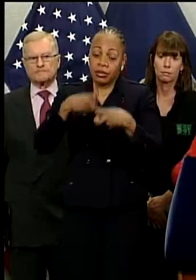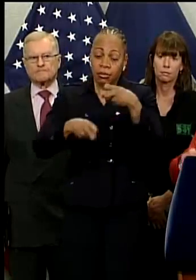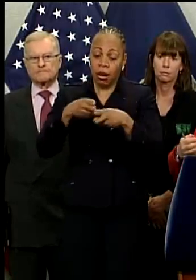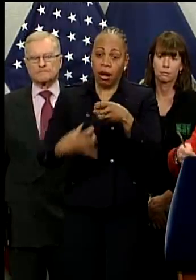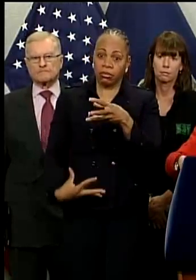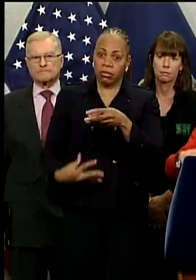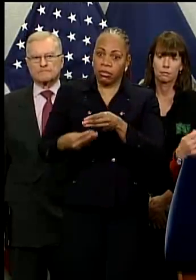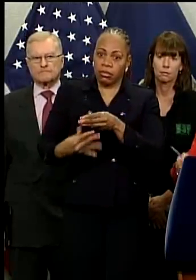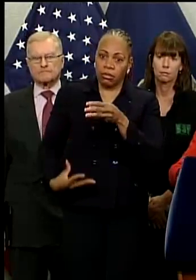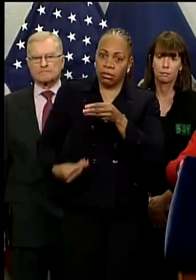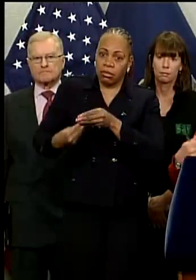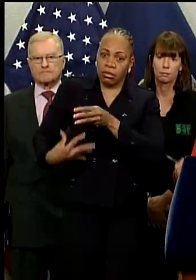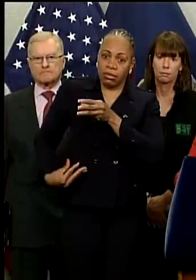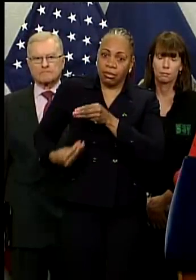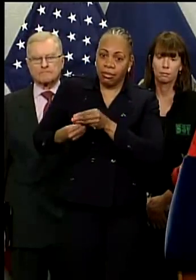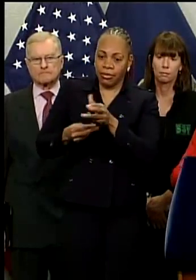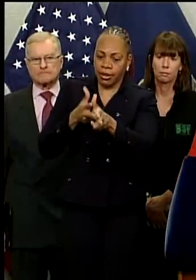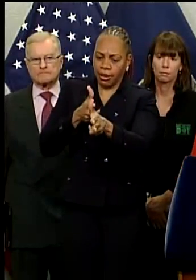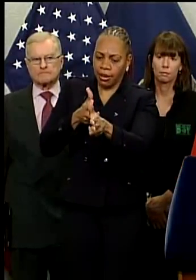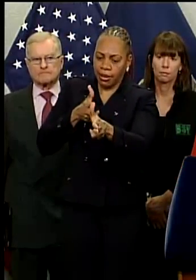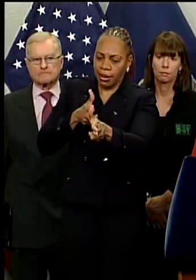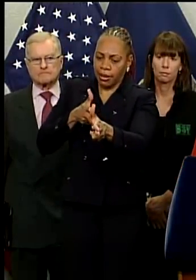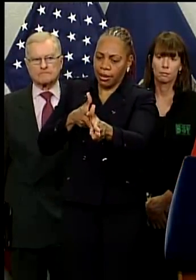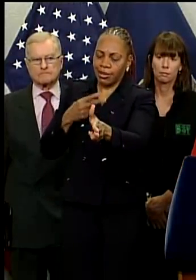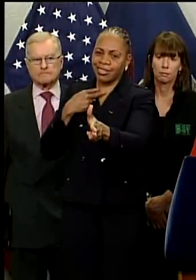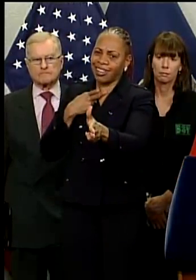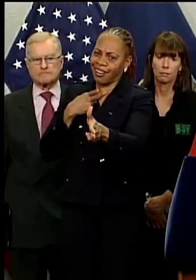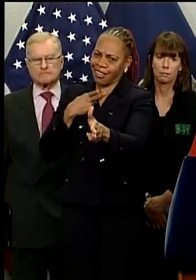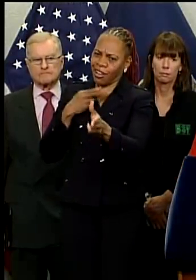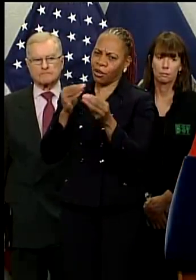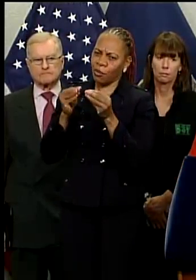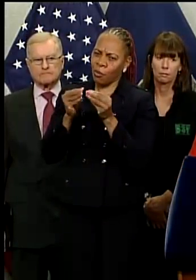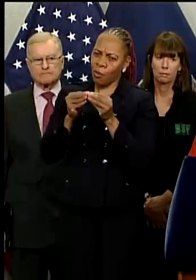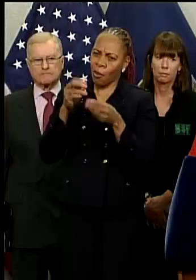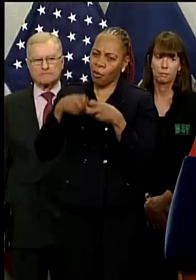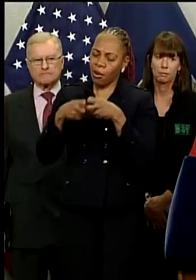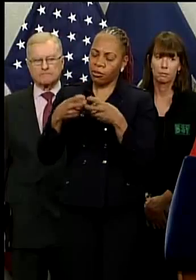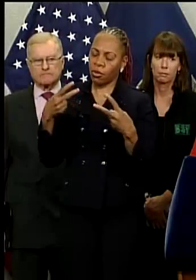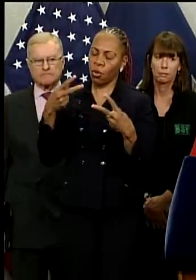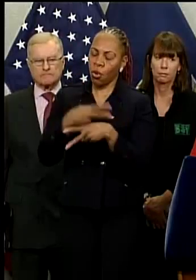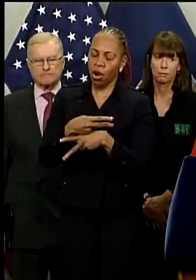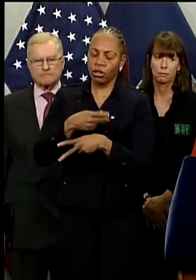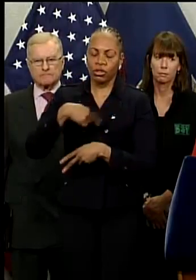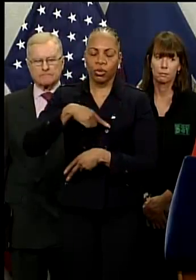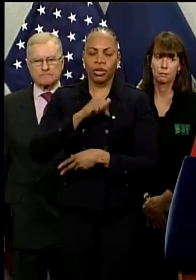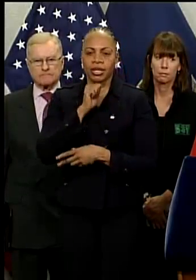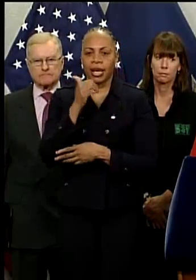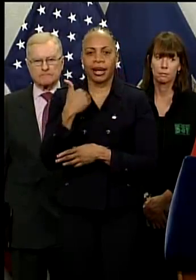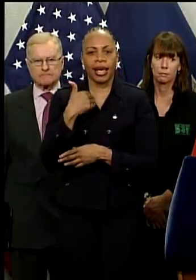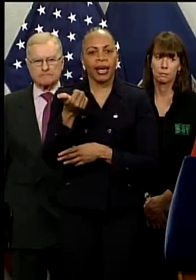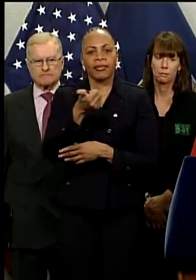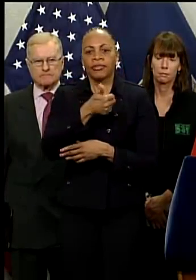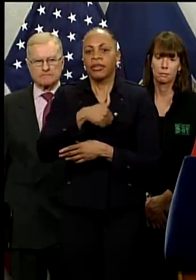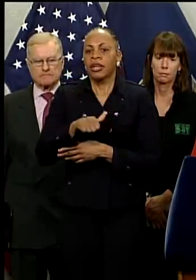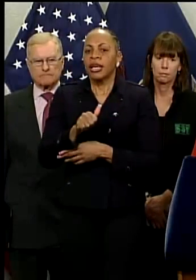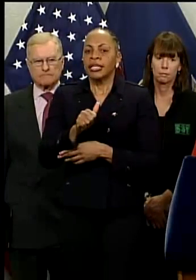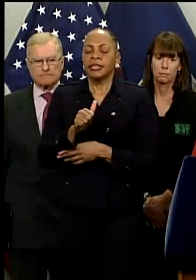people get stuck behind others, and then they create as much of a problem. So we didn't have no intention at this point